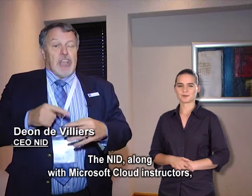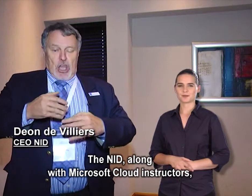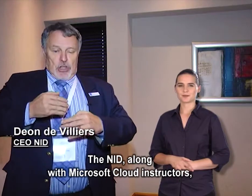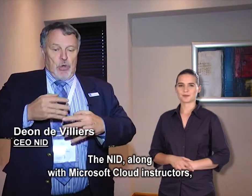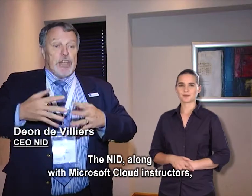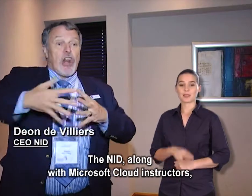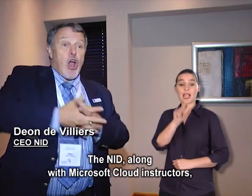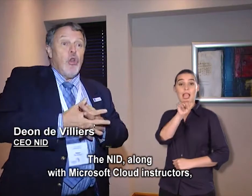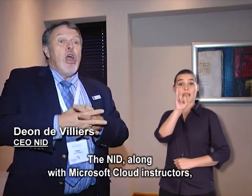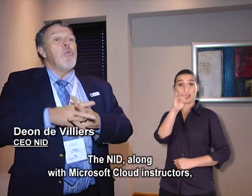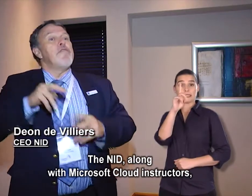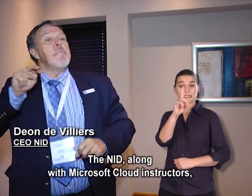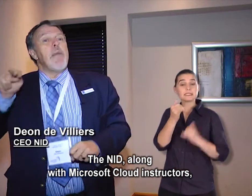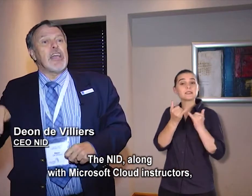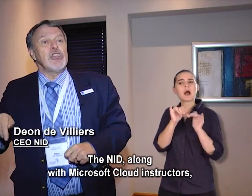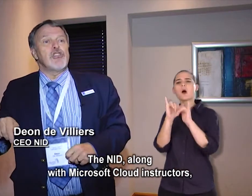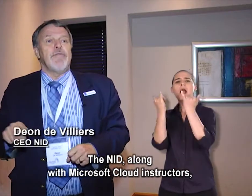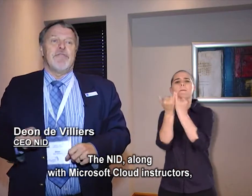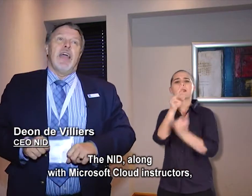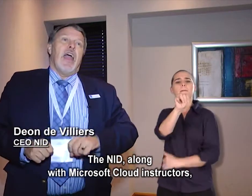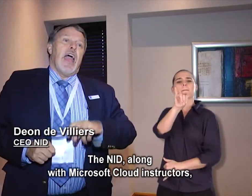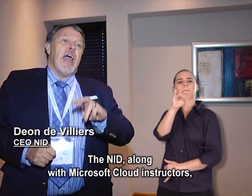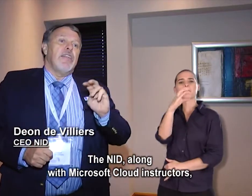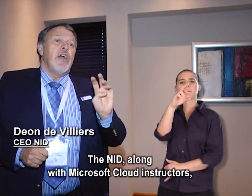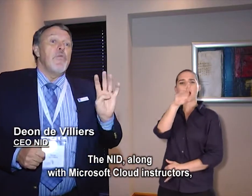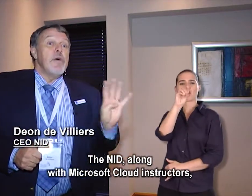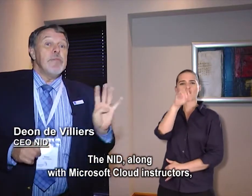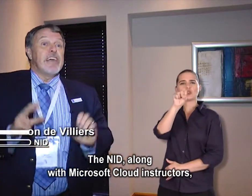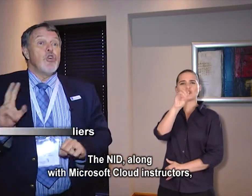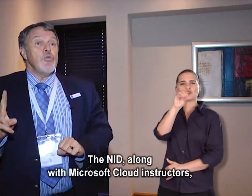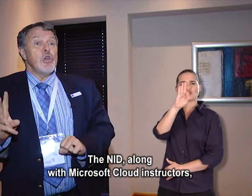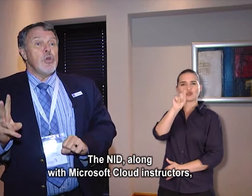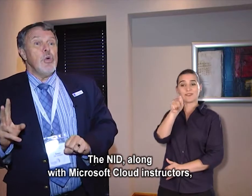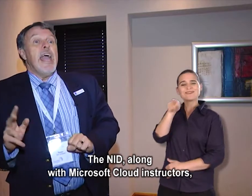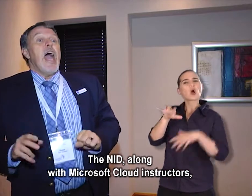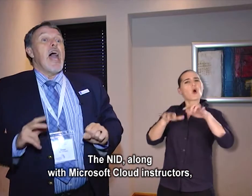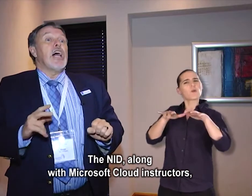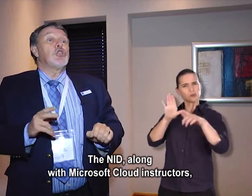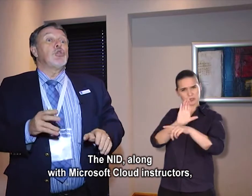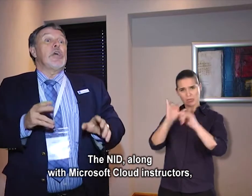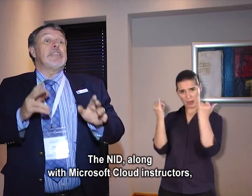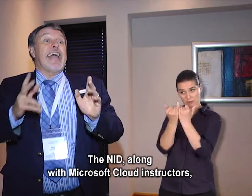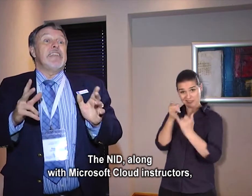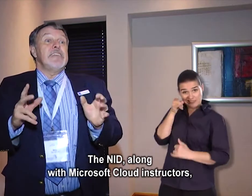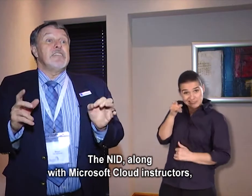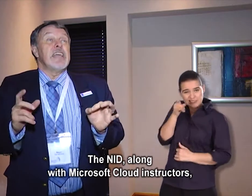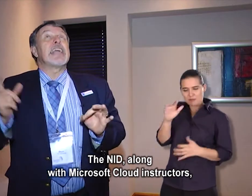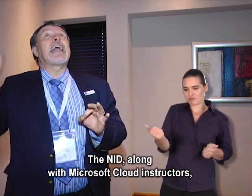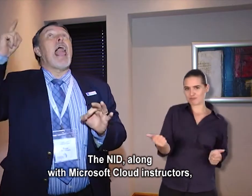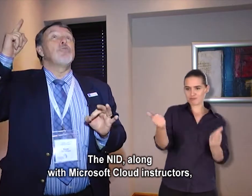is going to enroll with Microsoft and WimGuru, and that is